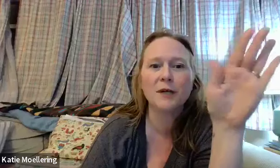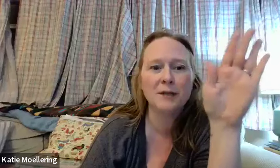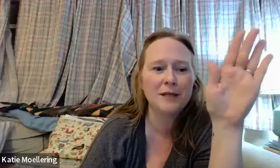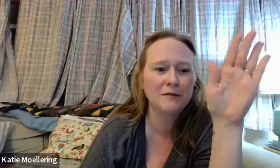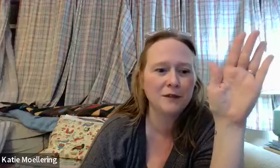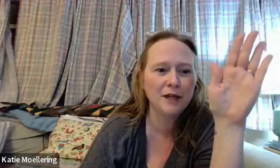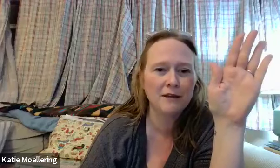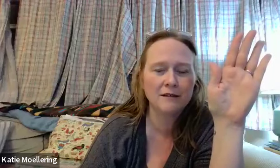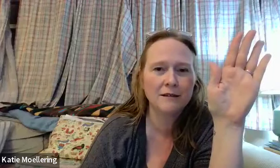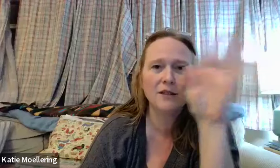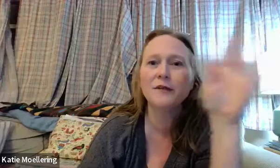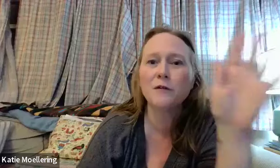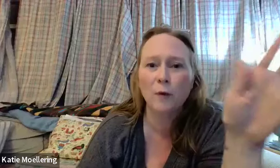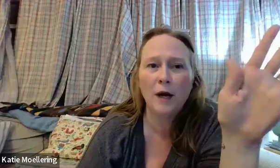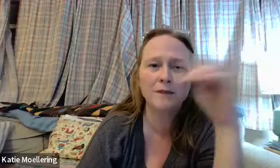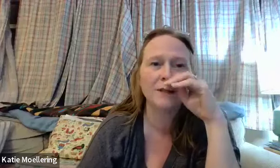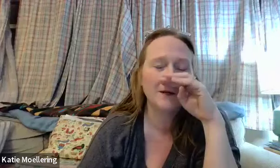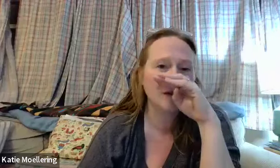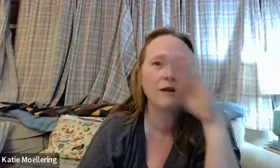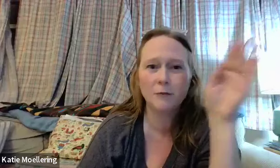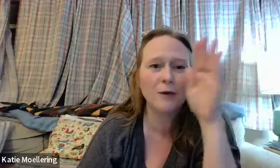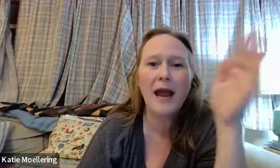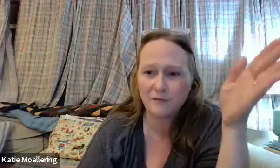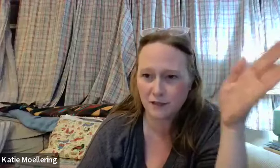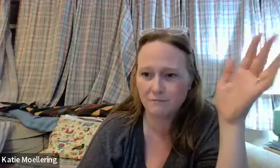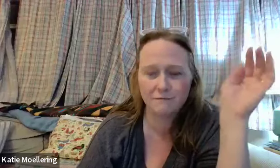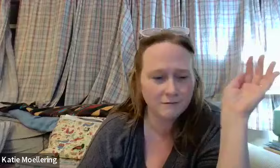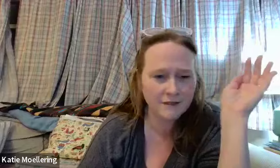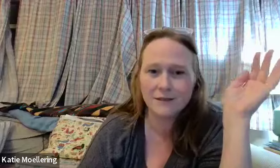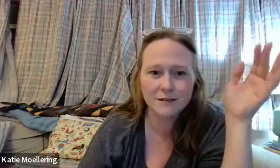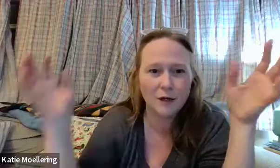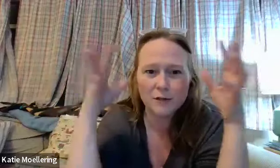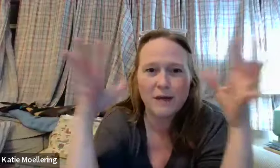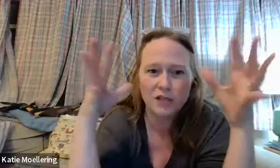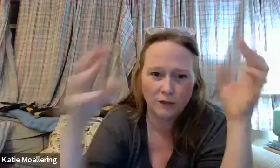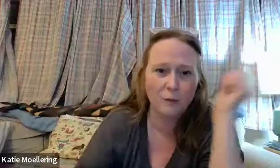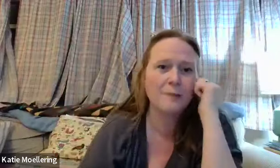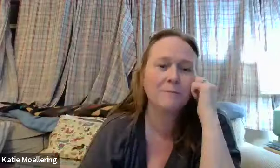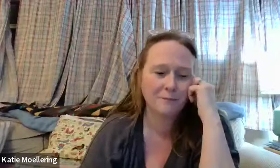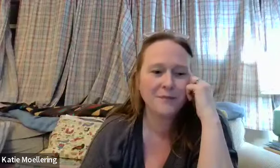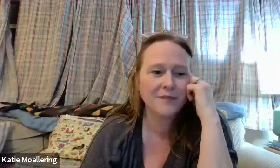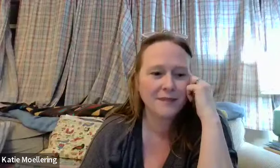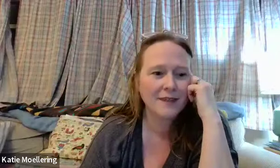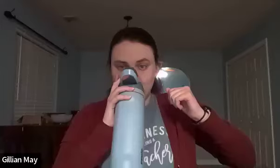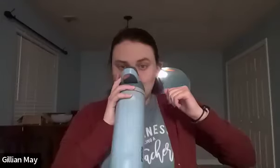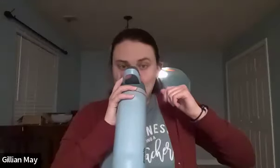want anybody to feel like, don't feel overwhelmed. We don't have to, smash it all in one. Exactly.